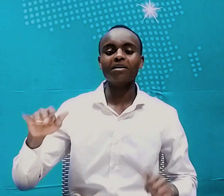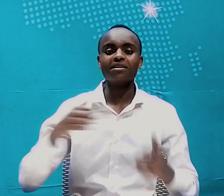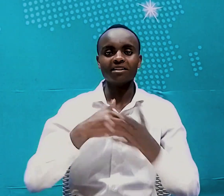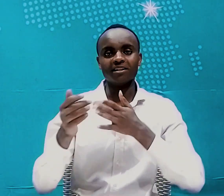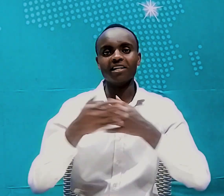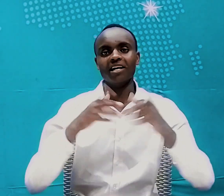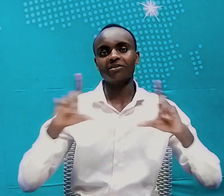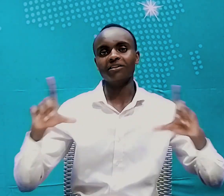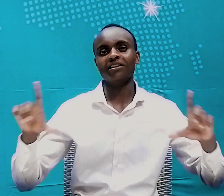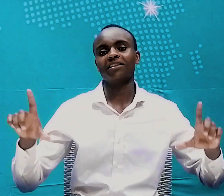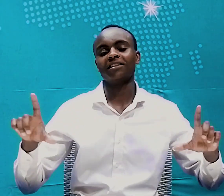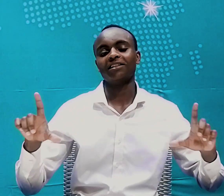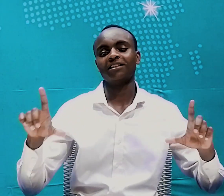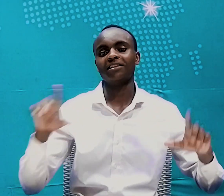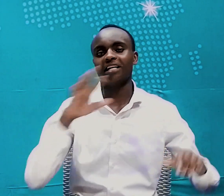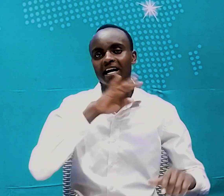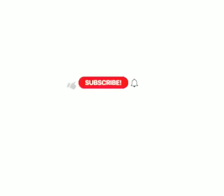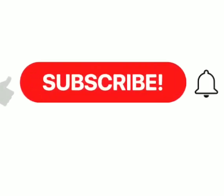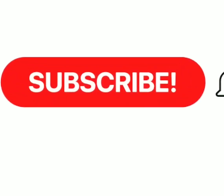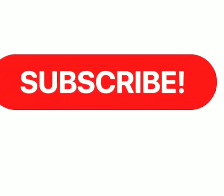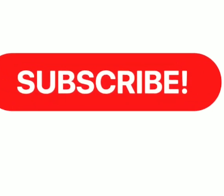Alphabets in sign language.